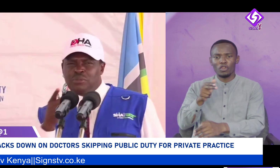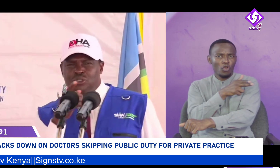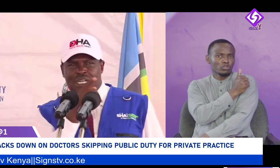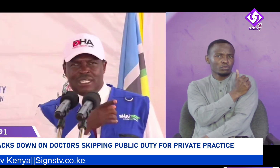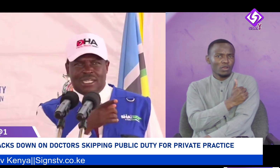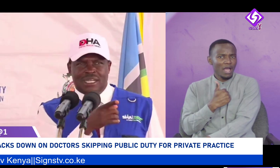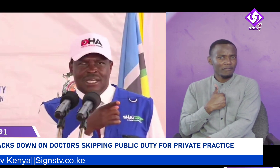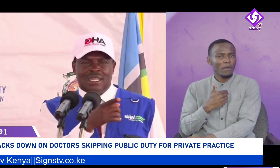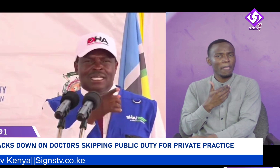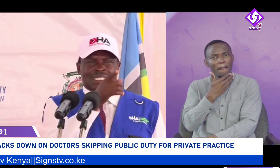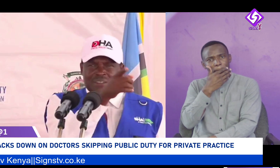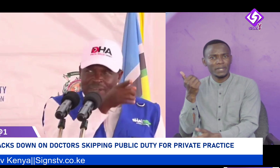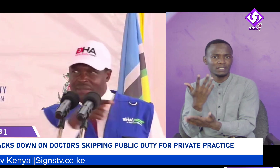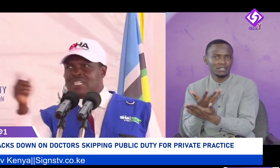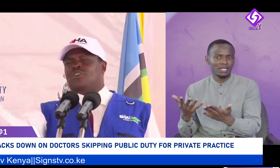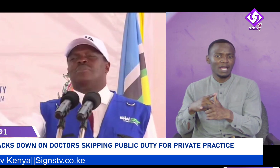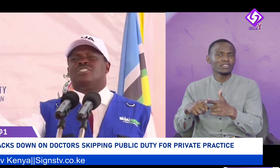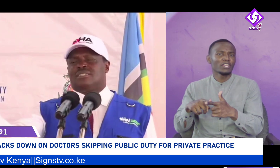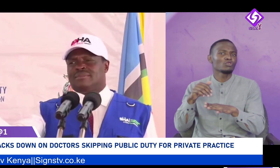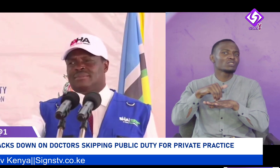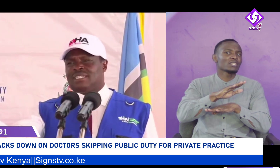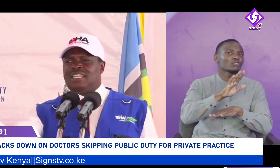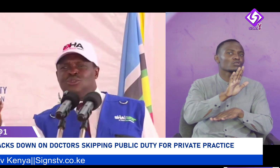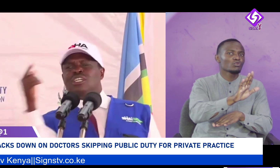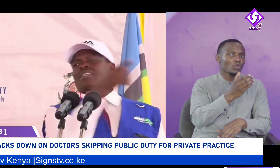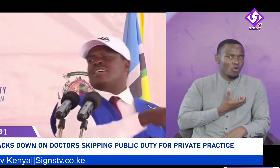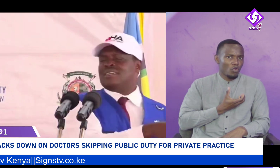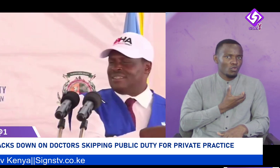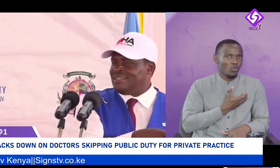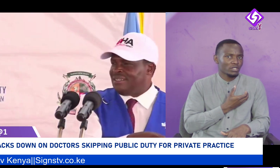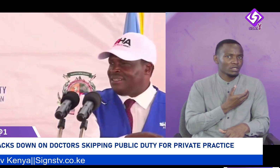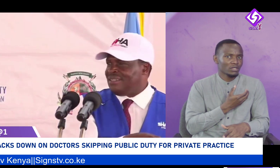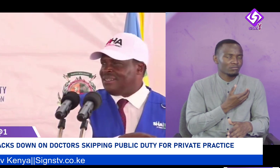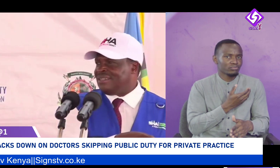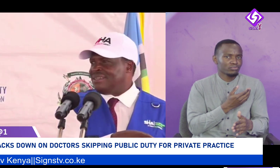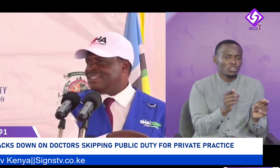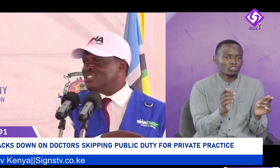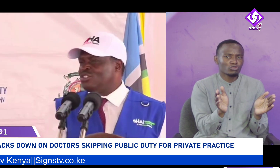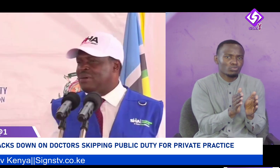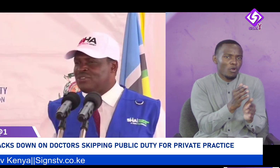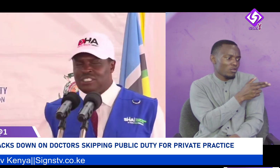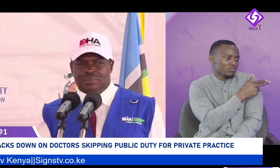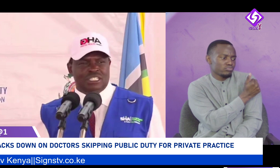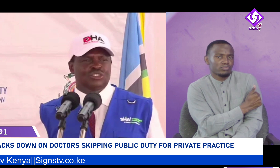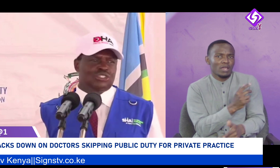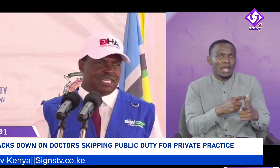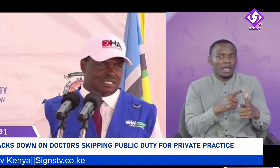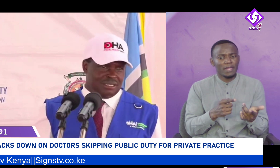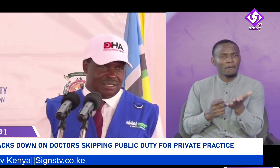your clinic, then later refer them here for imaging. And then you take the results back for interpretation. It's not right.